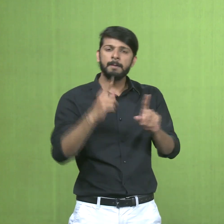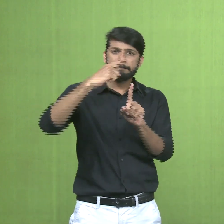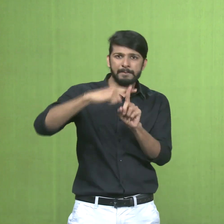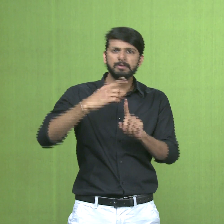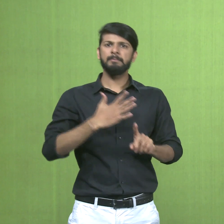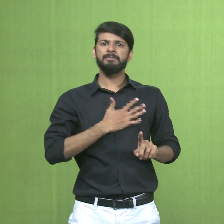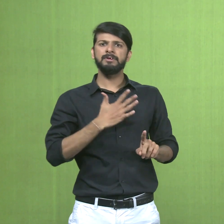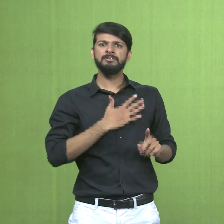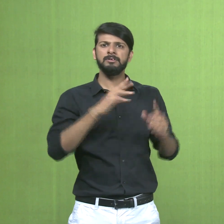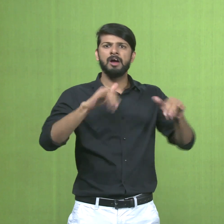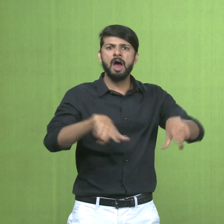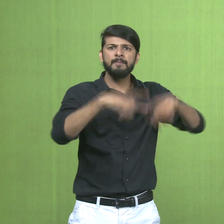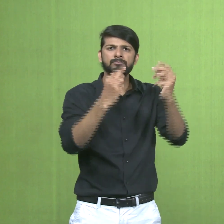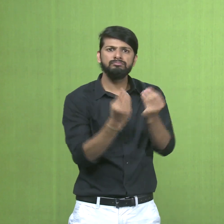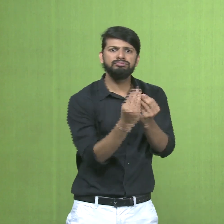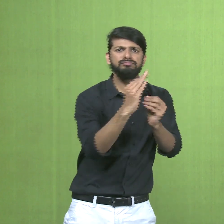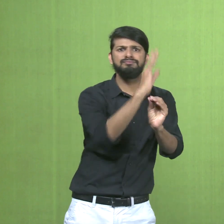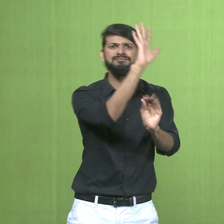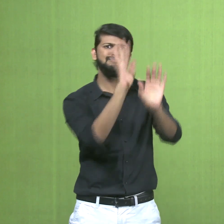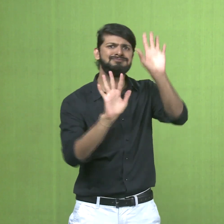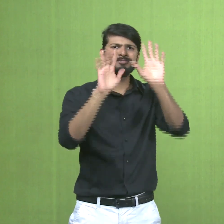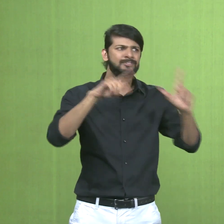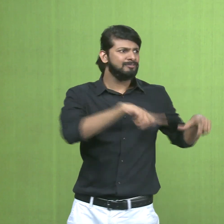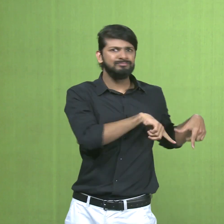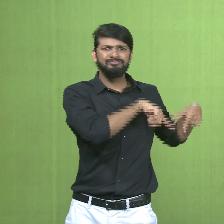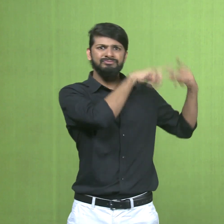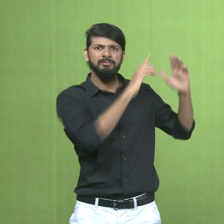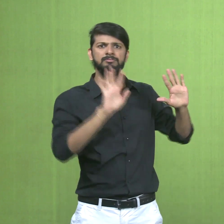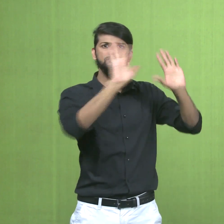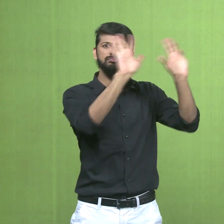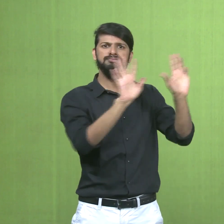along with a green foliage, the tree in the background,